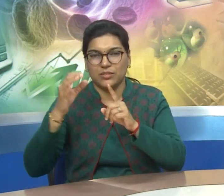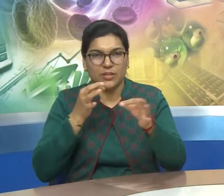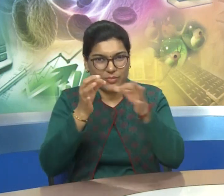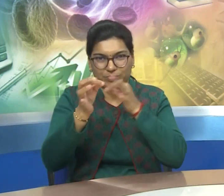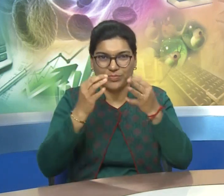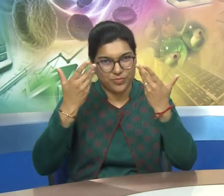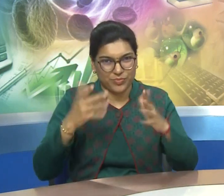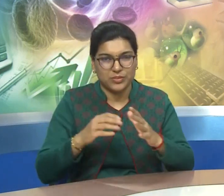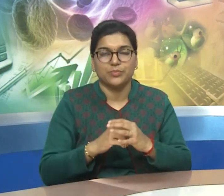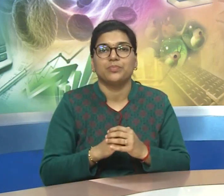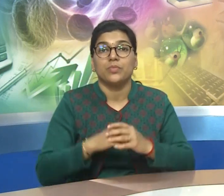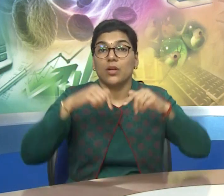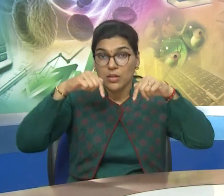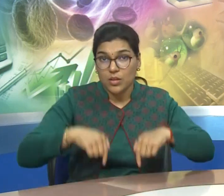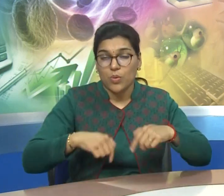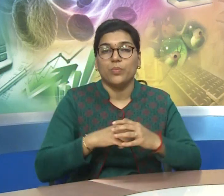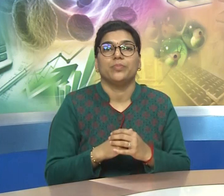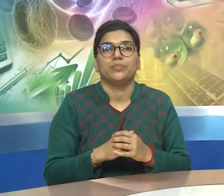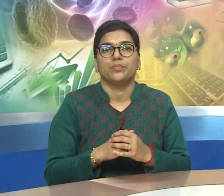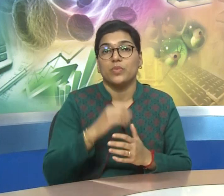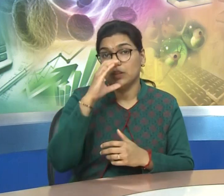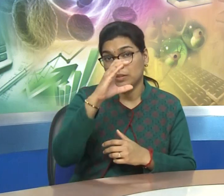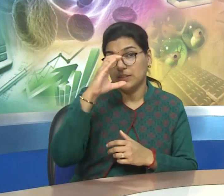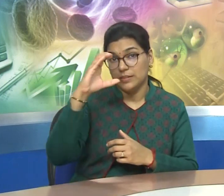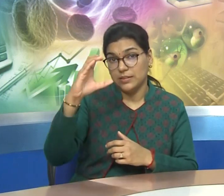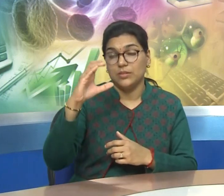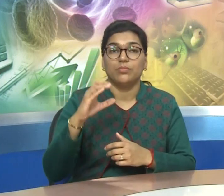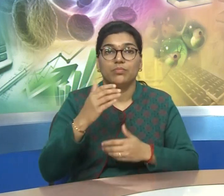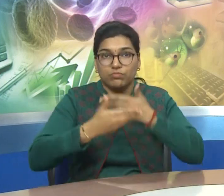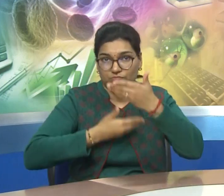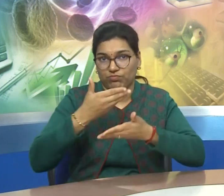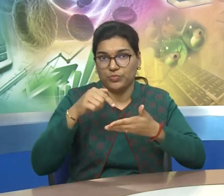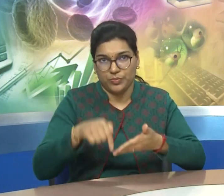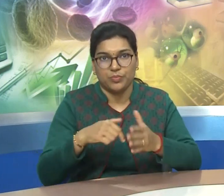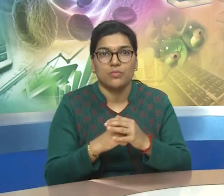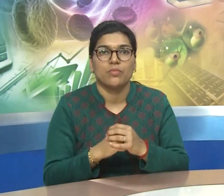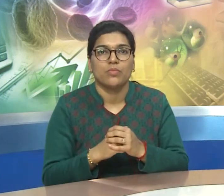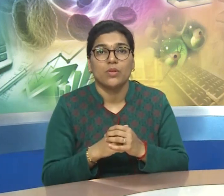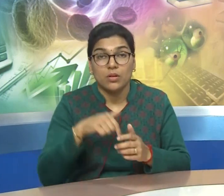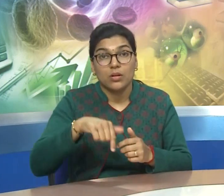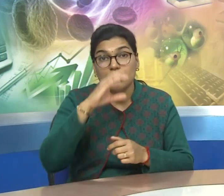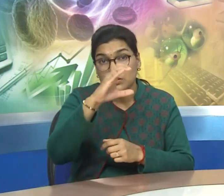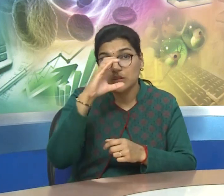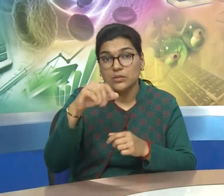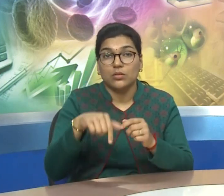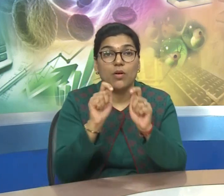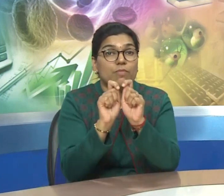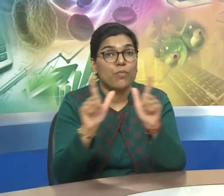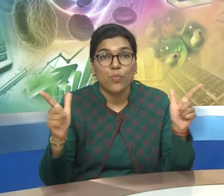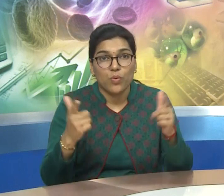we had already understood DDC. Now in this video, we will be understanding the